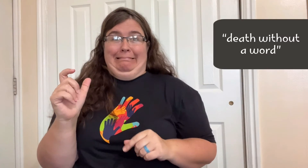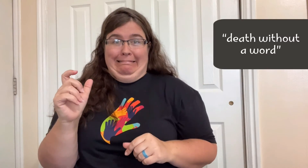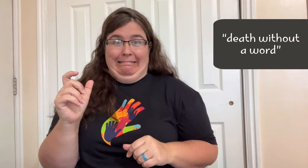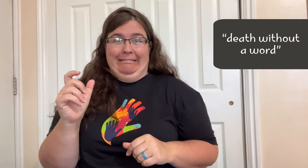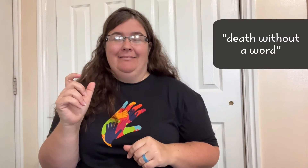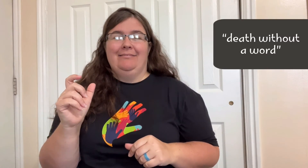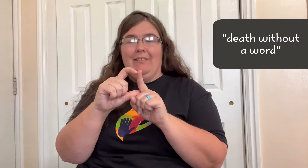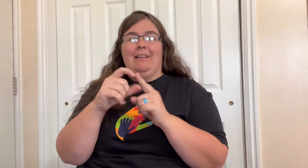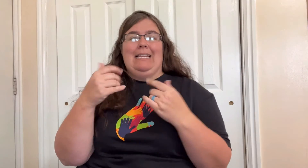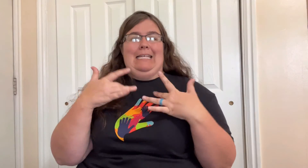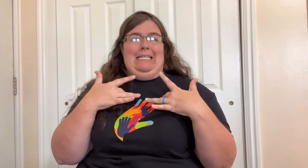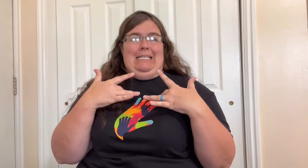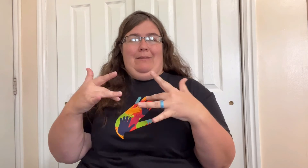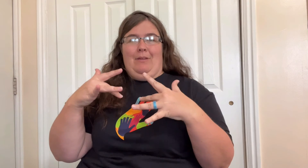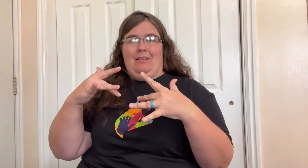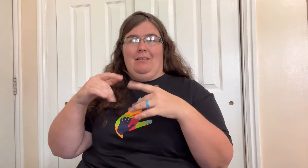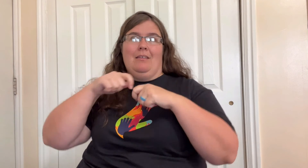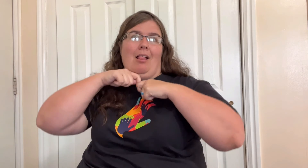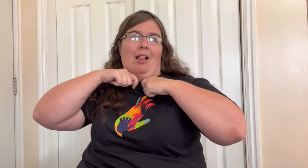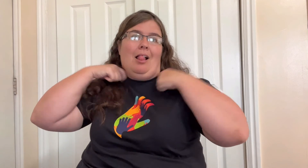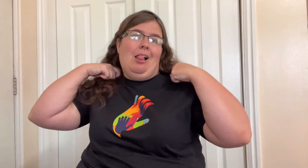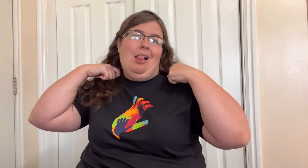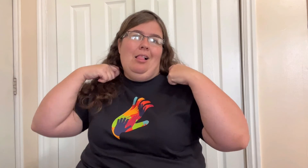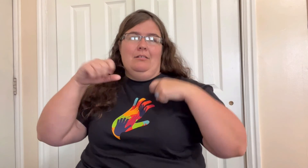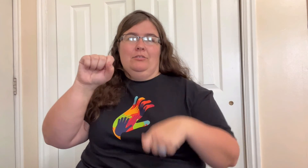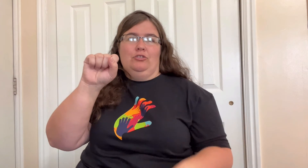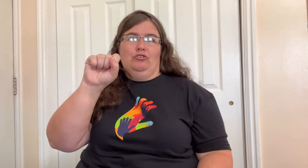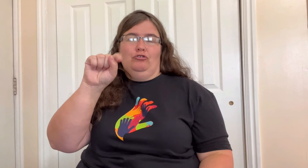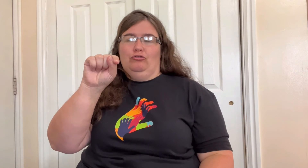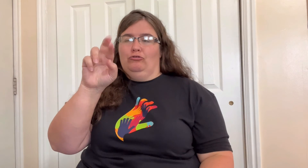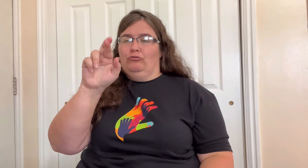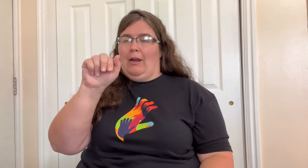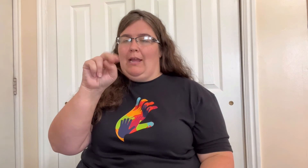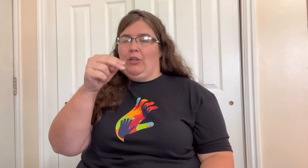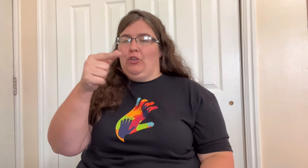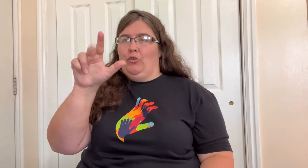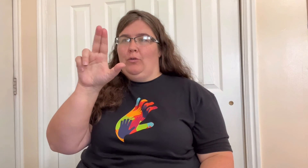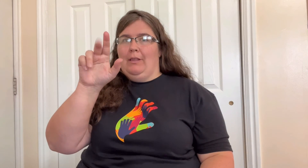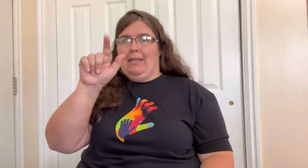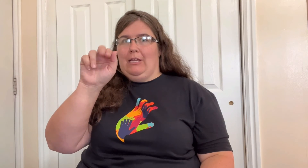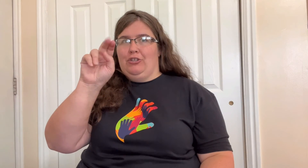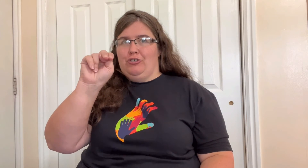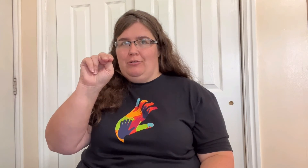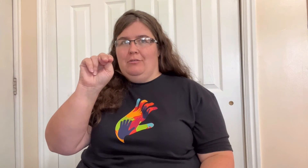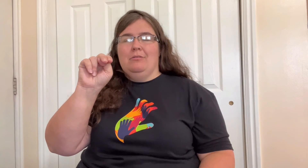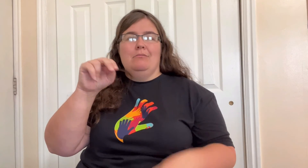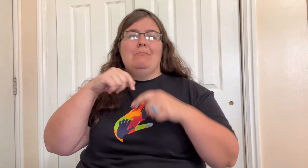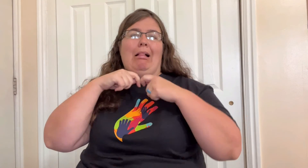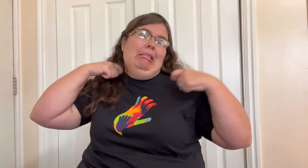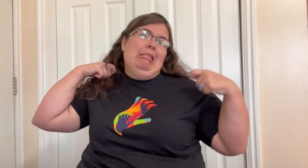Ooh. So typically it happened through strangulation. Yeah, like this.